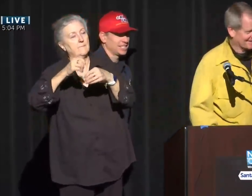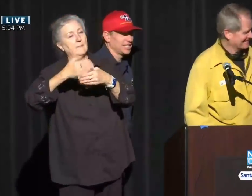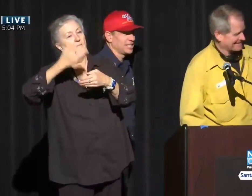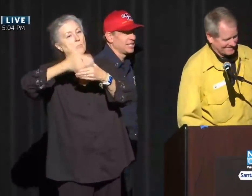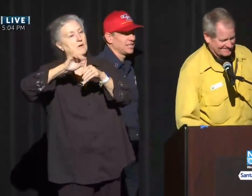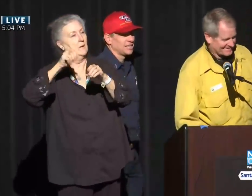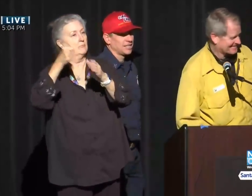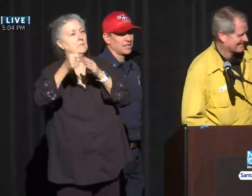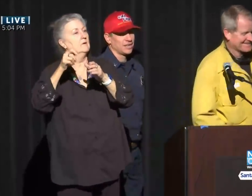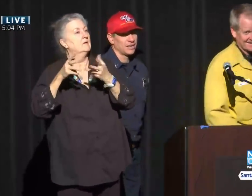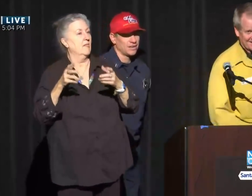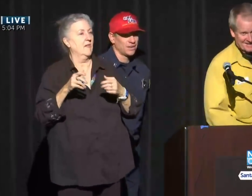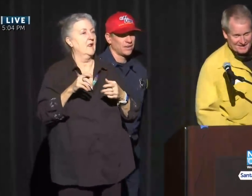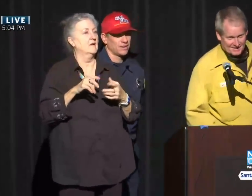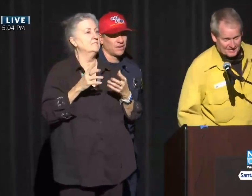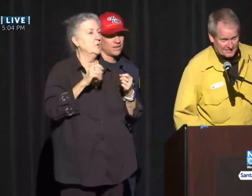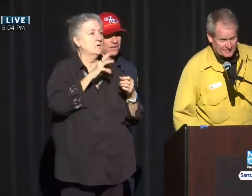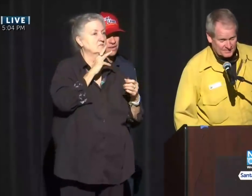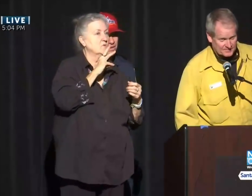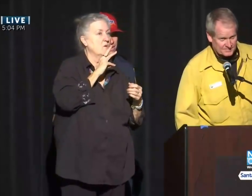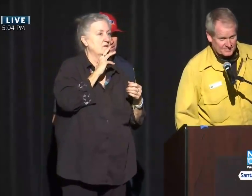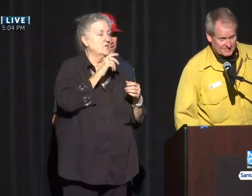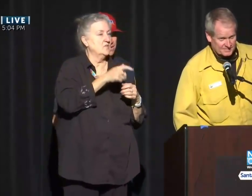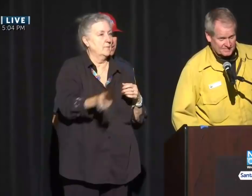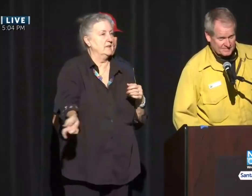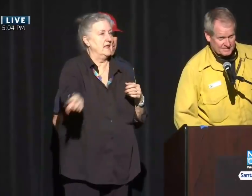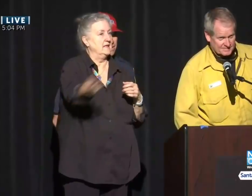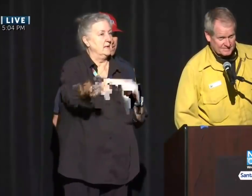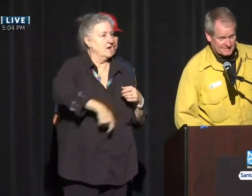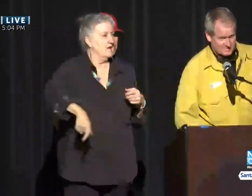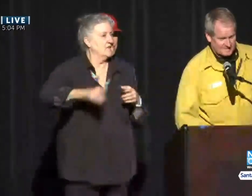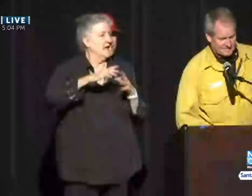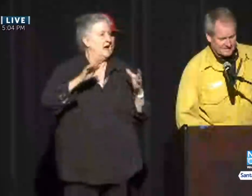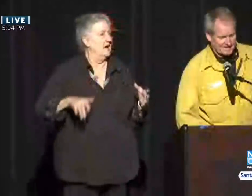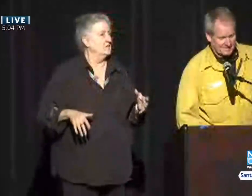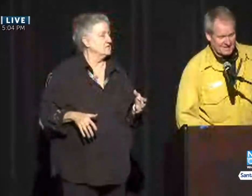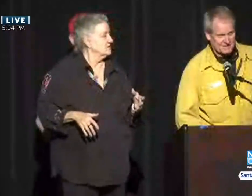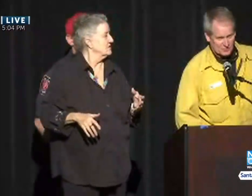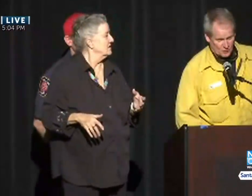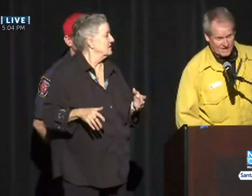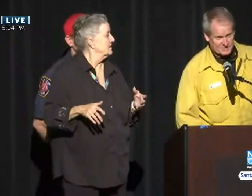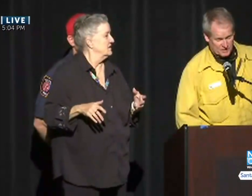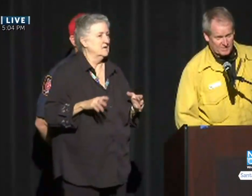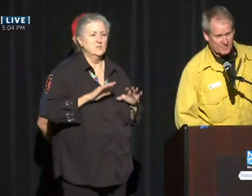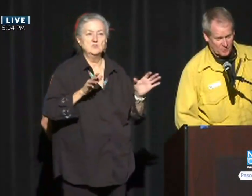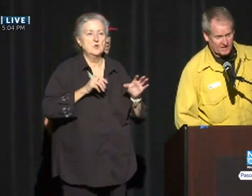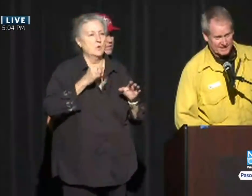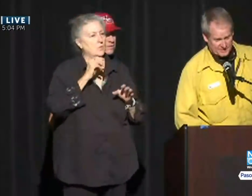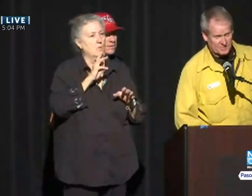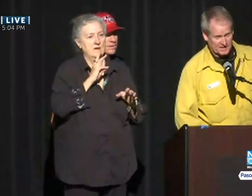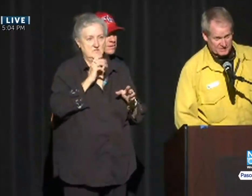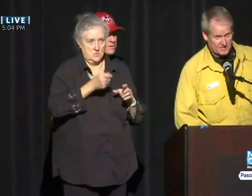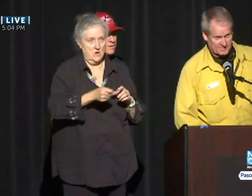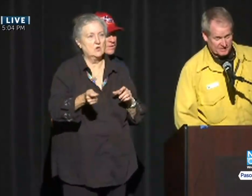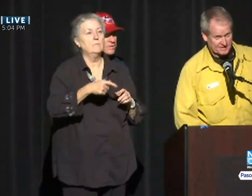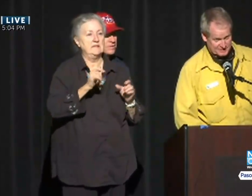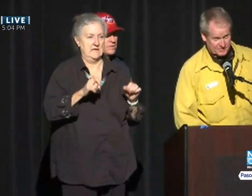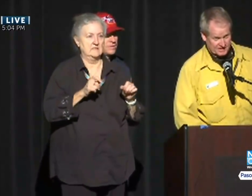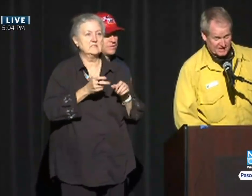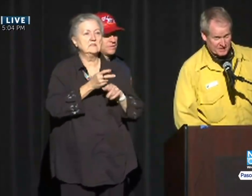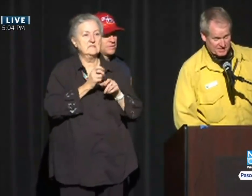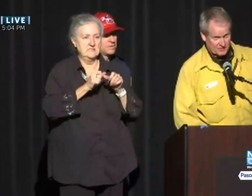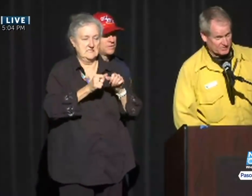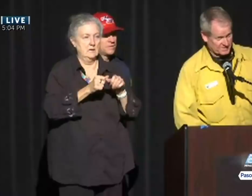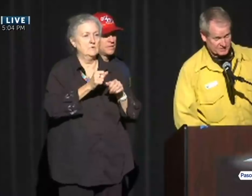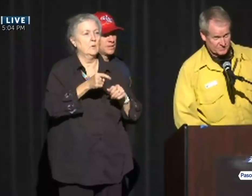Do you want us to water the plants around the house or anything? Yes, don't waste water, but keep your plants watered.